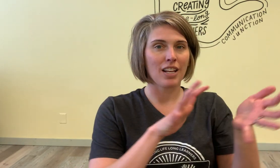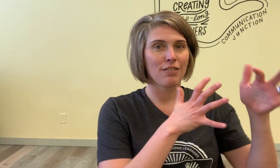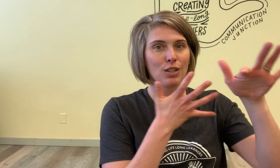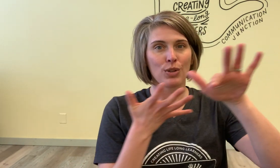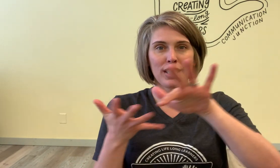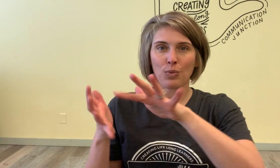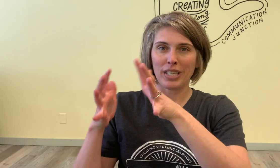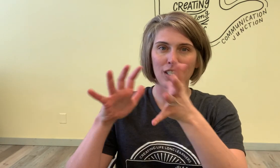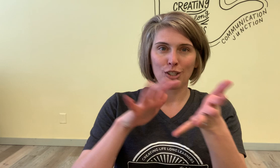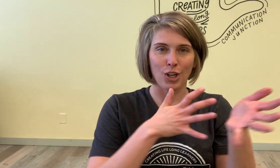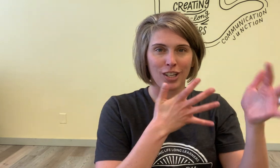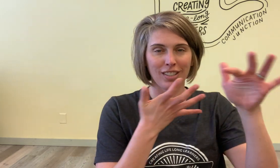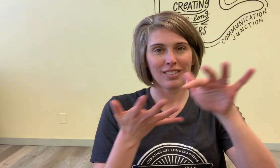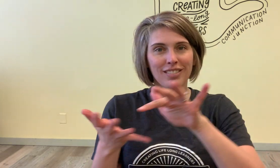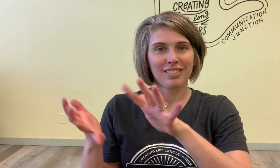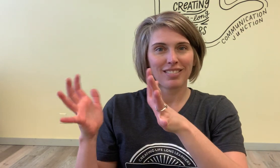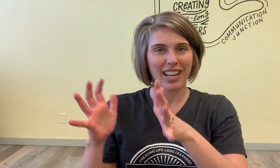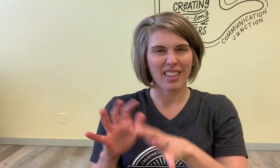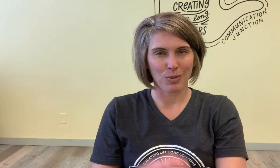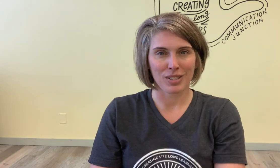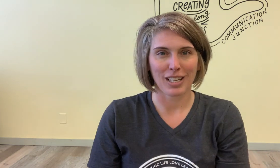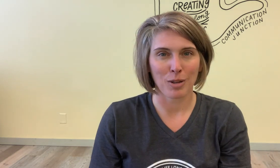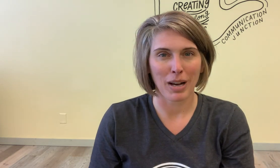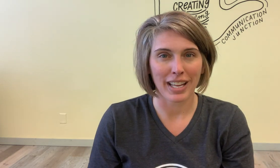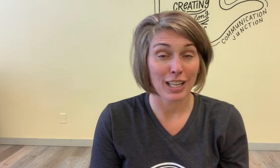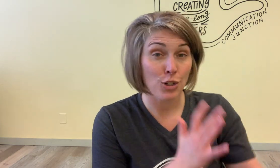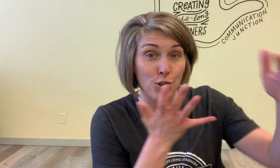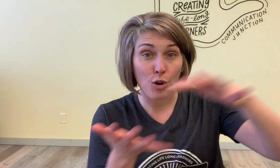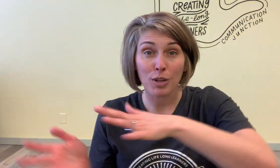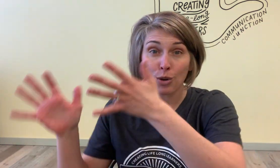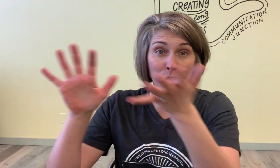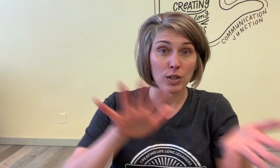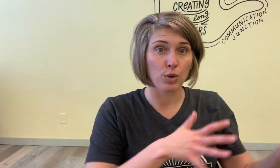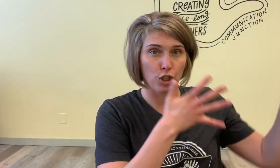Love the Noisy Wind song, and then we'll sing goodbye. Can you show me your wind?